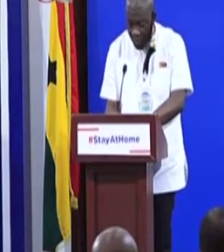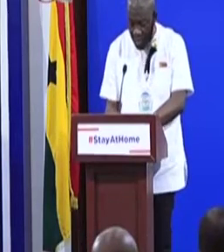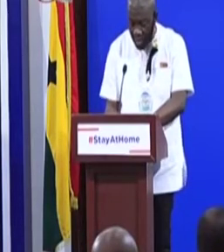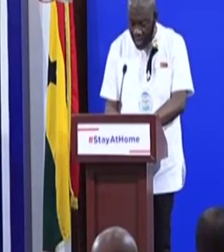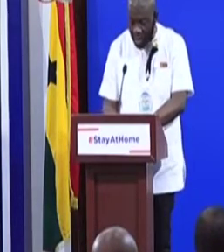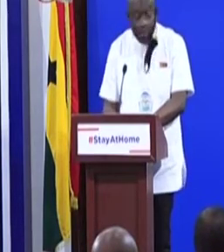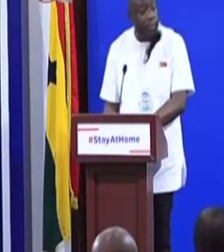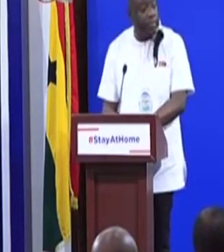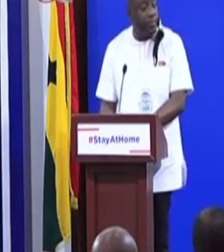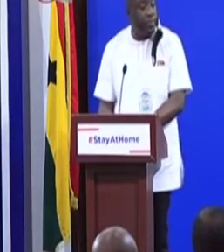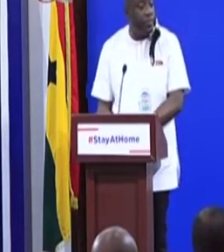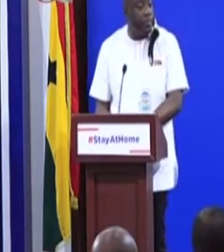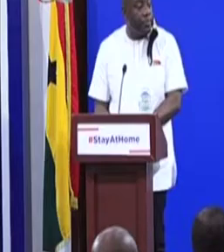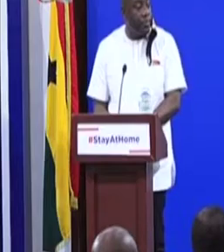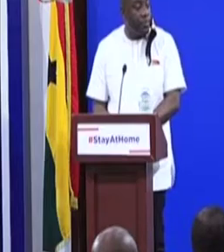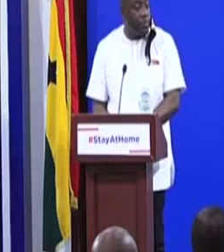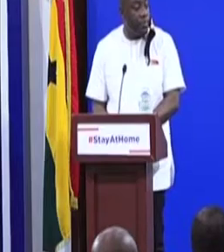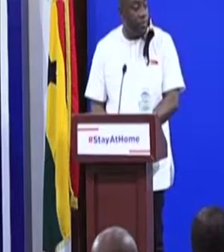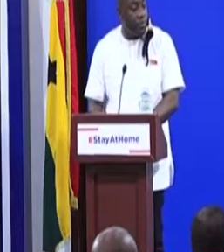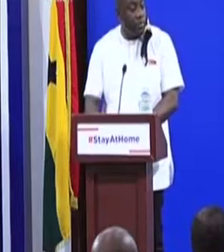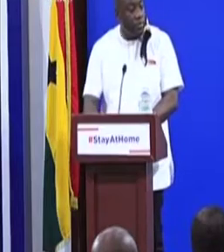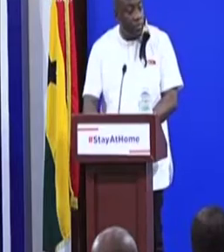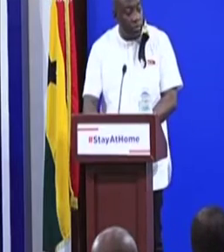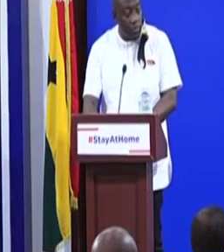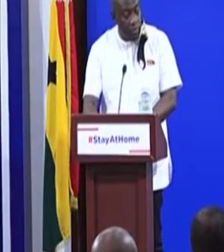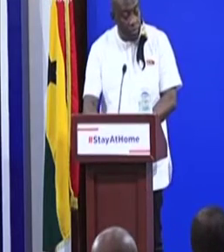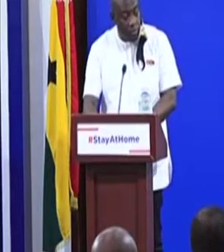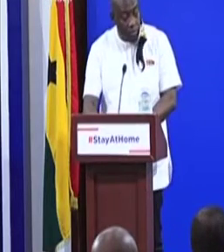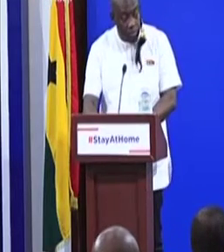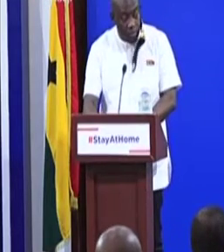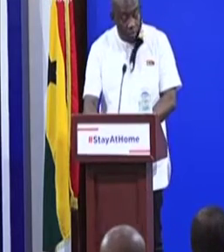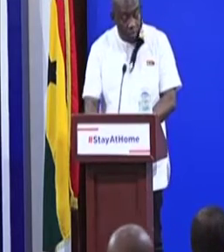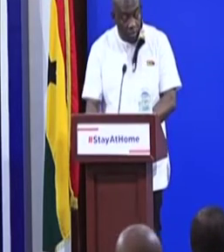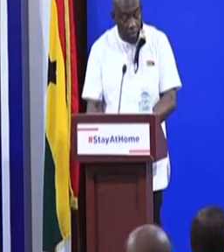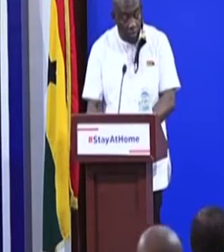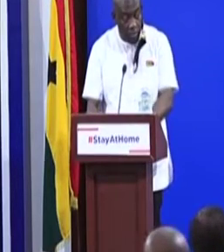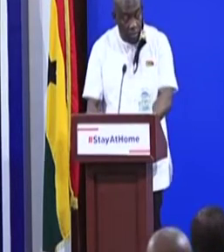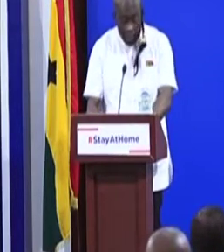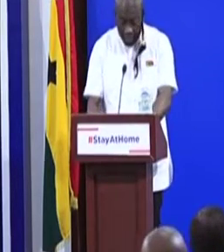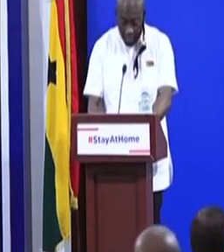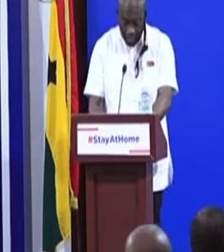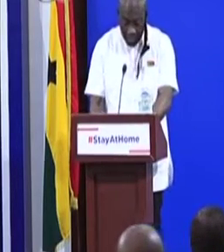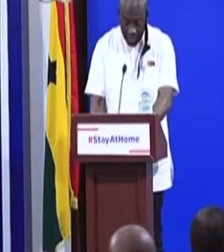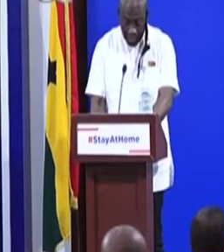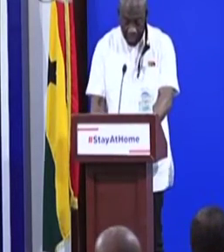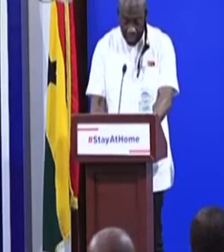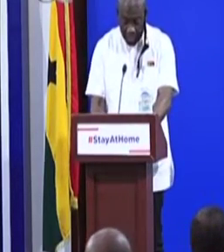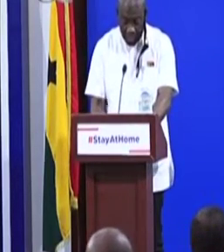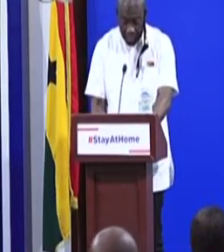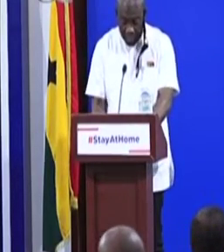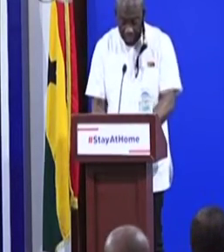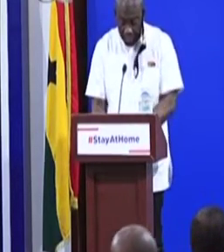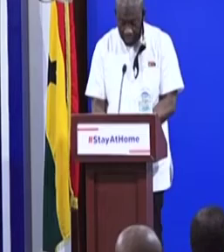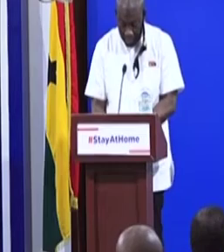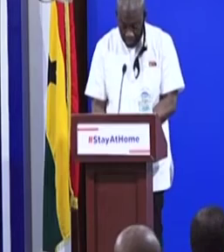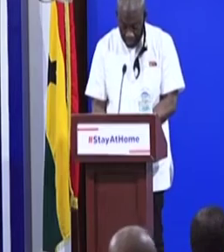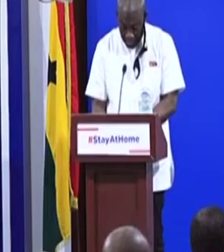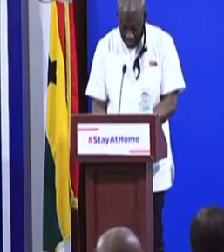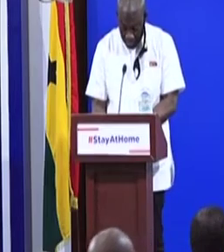Good morning. Yes, sir. My name is Peter Adata, work with TV3. There's an issue we